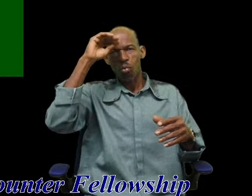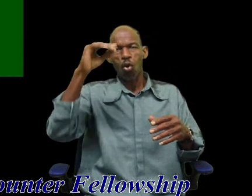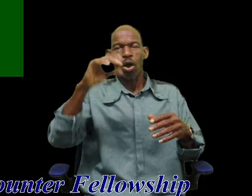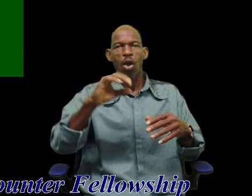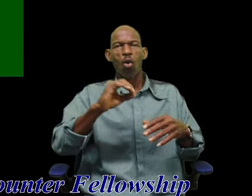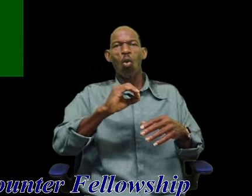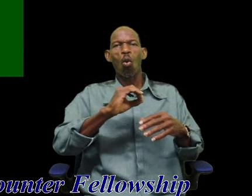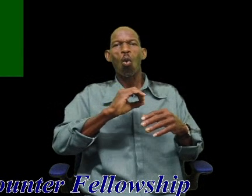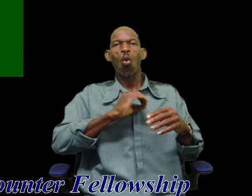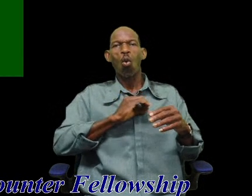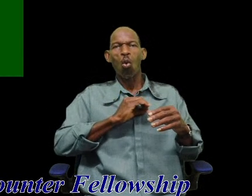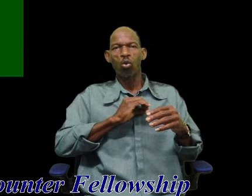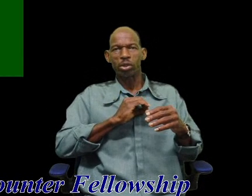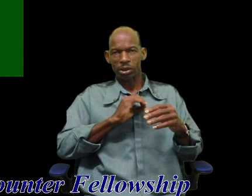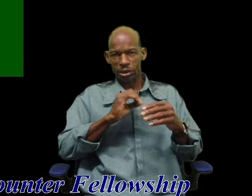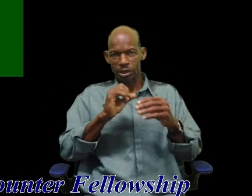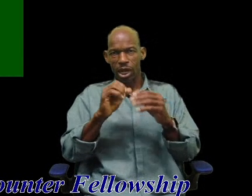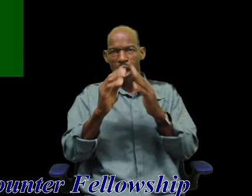This is an animal.